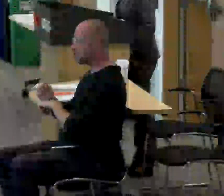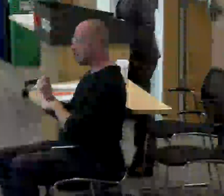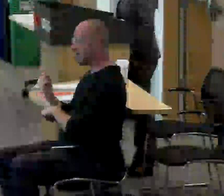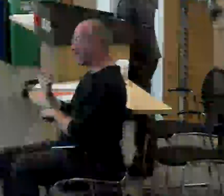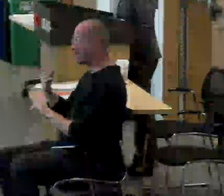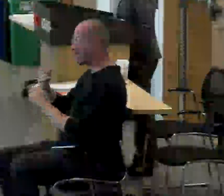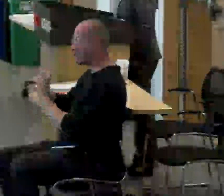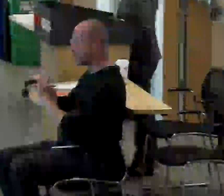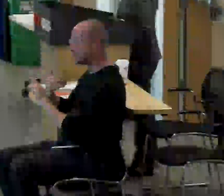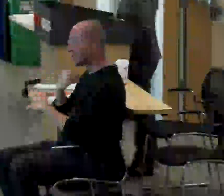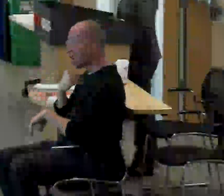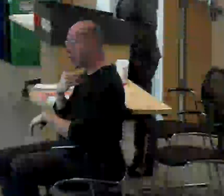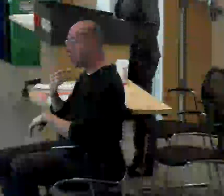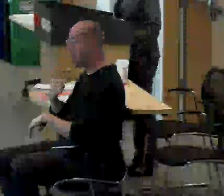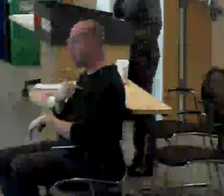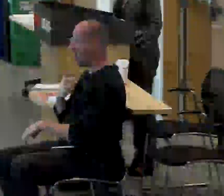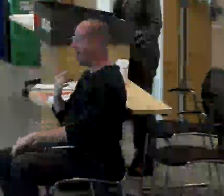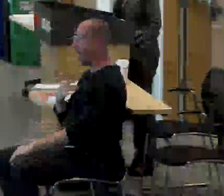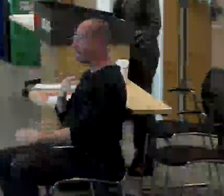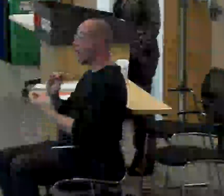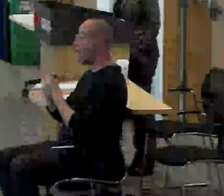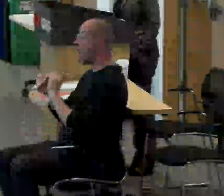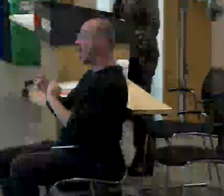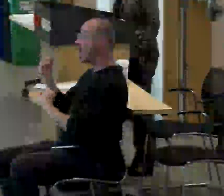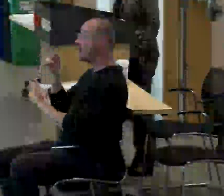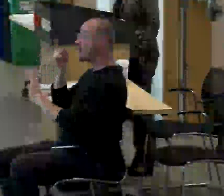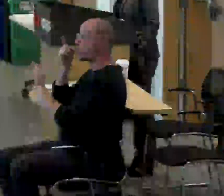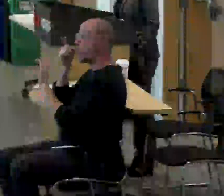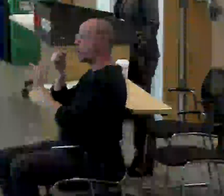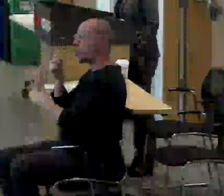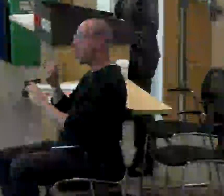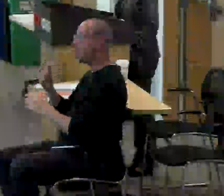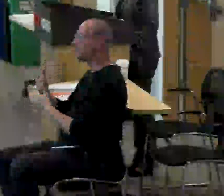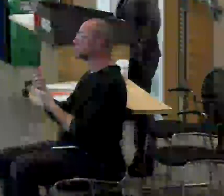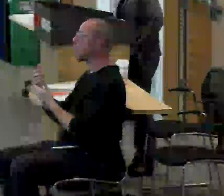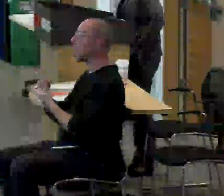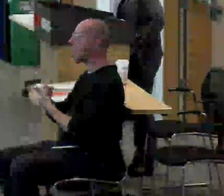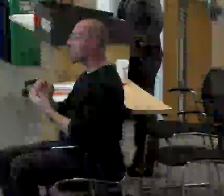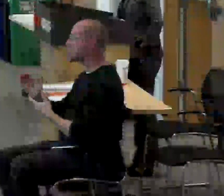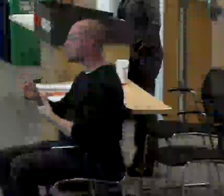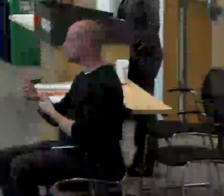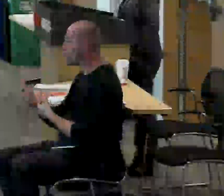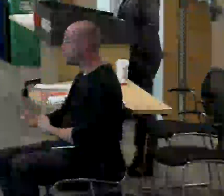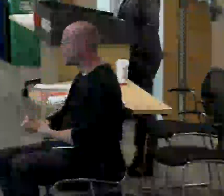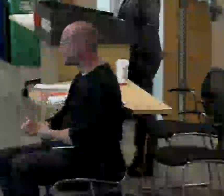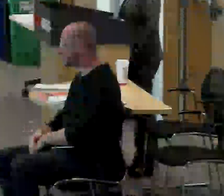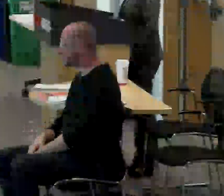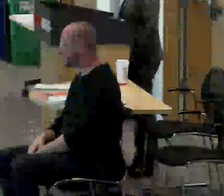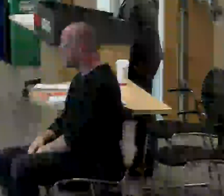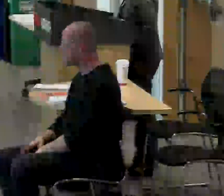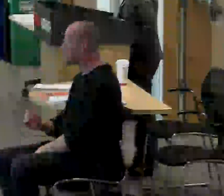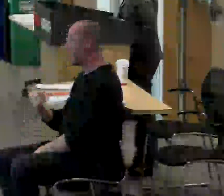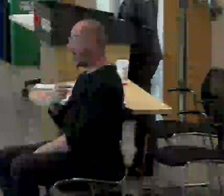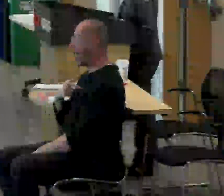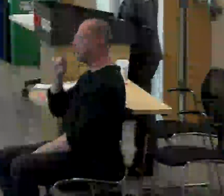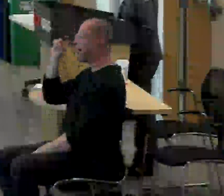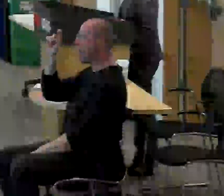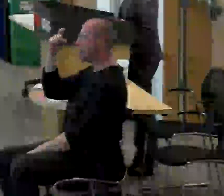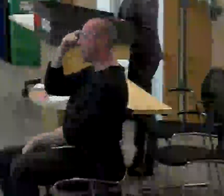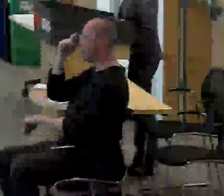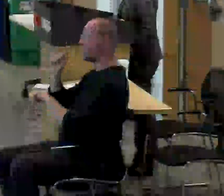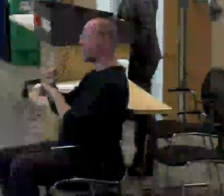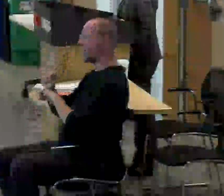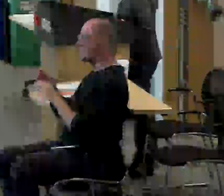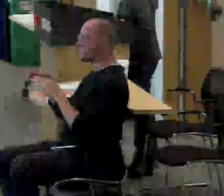yeah, I would say my number one goal is to earn your trust. I am a government employee,